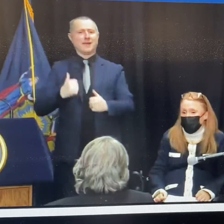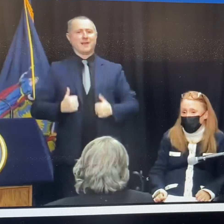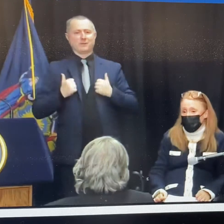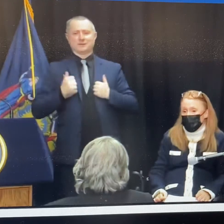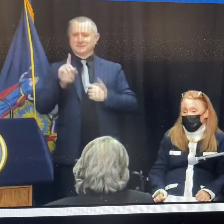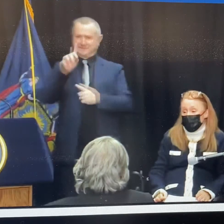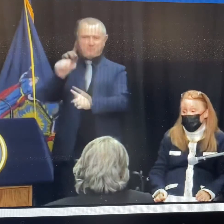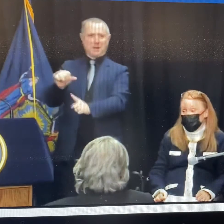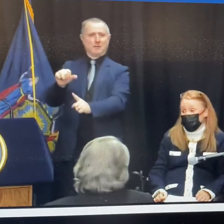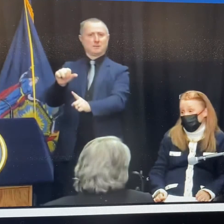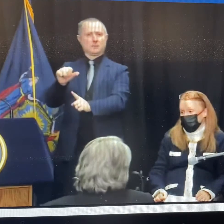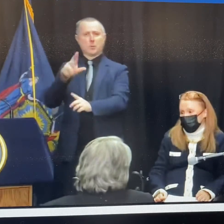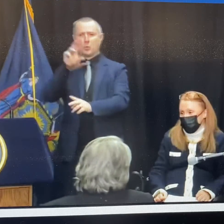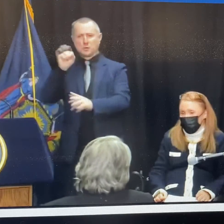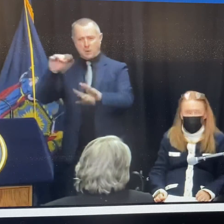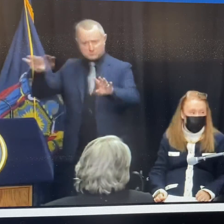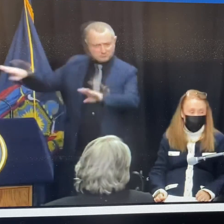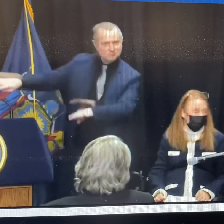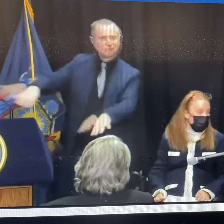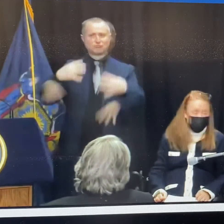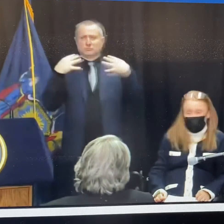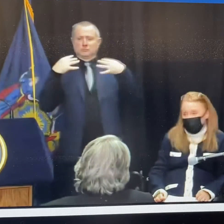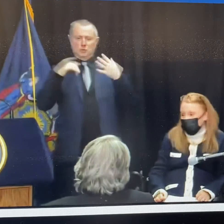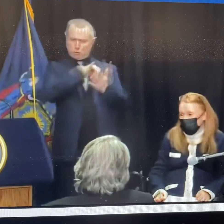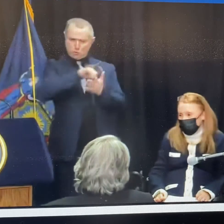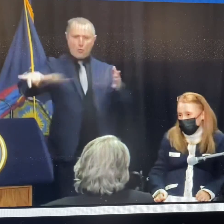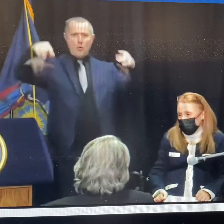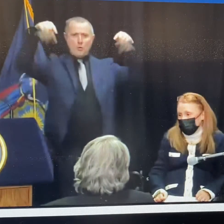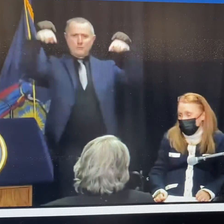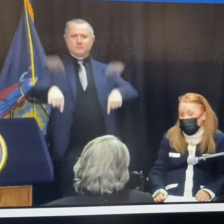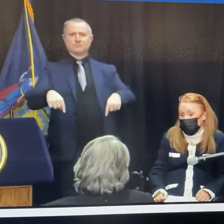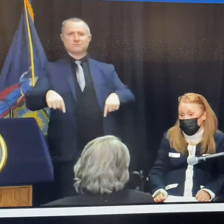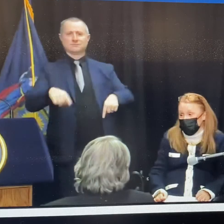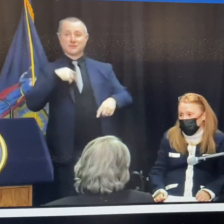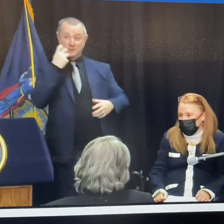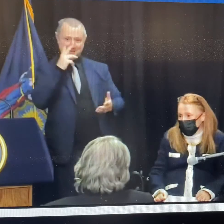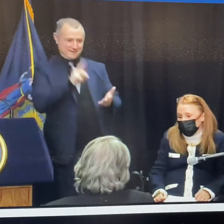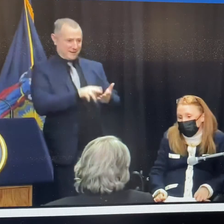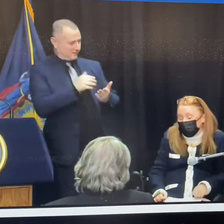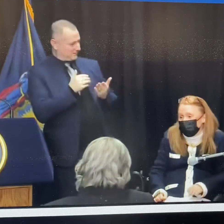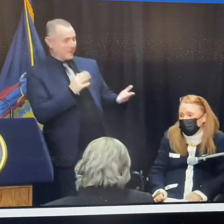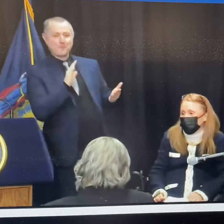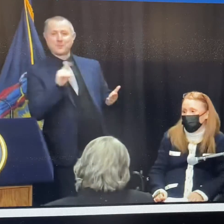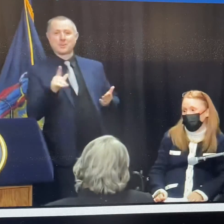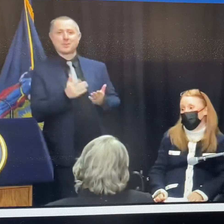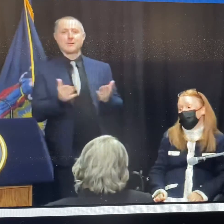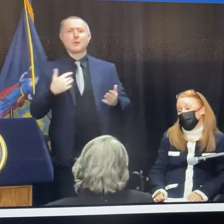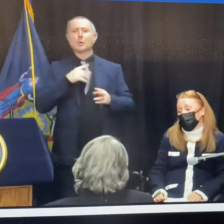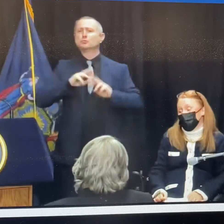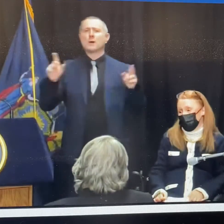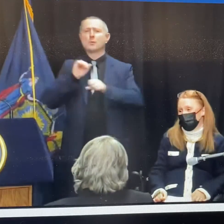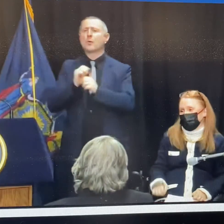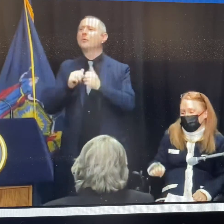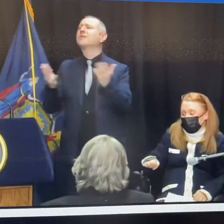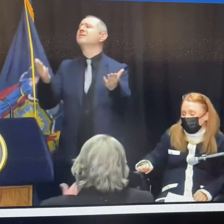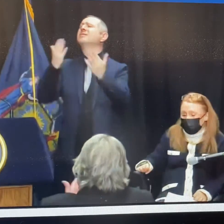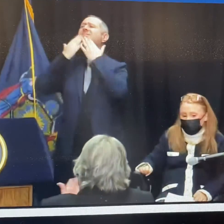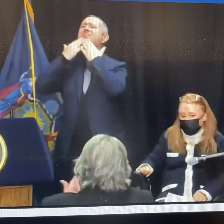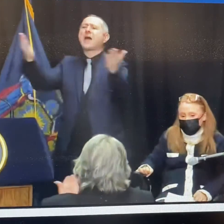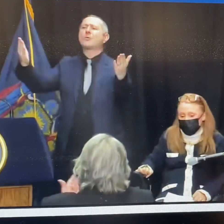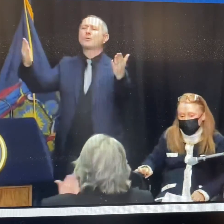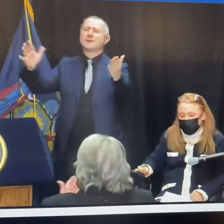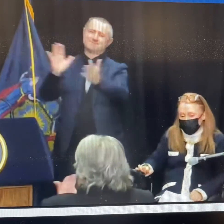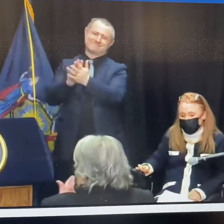model. So I'm super excited to watch this bill signing happen and then get to work. Thank you very much.